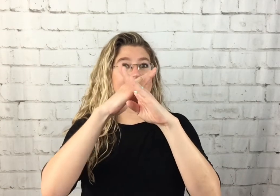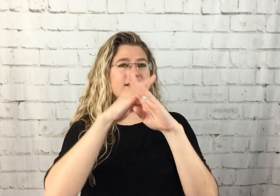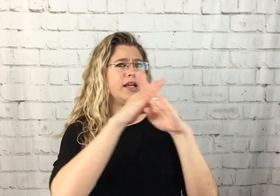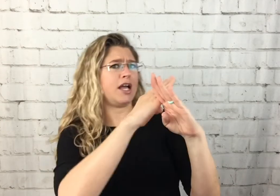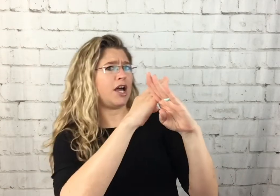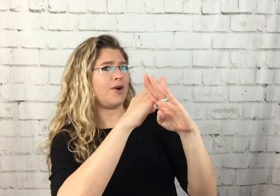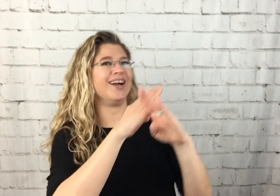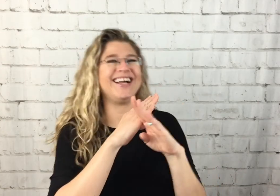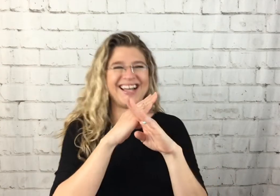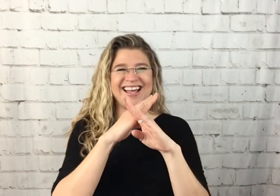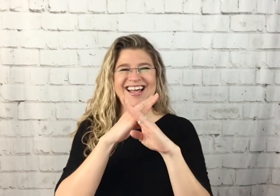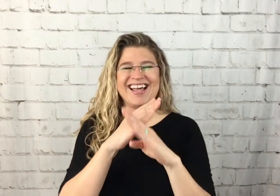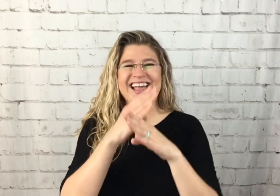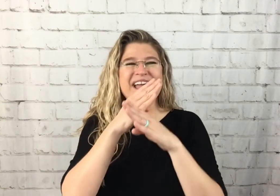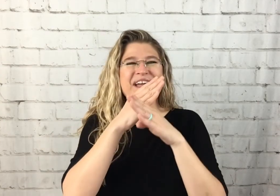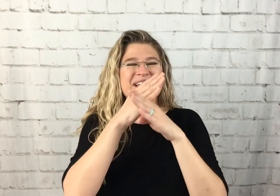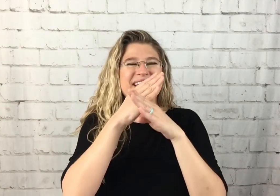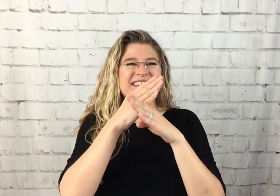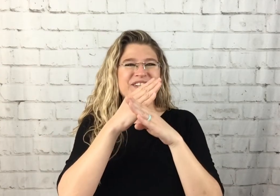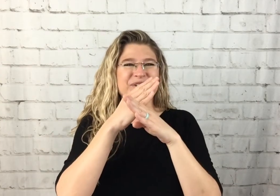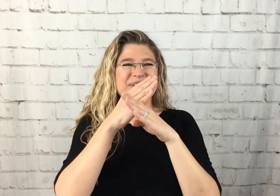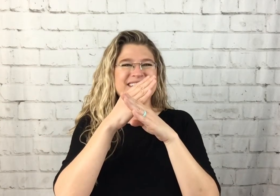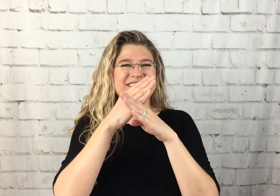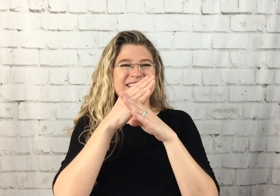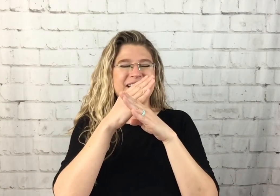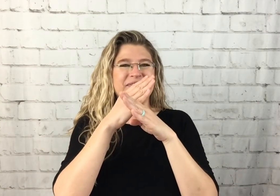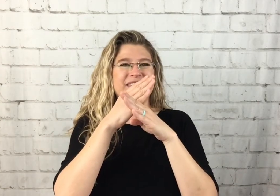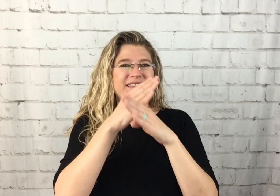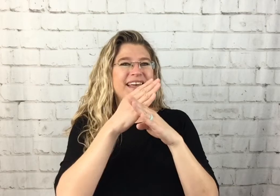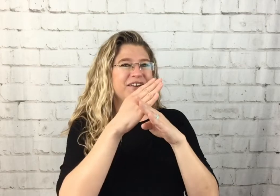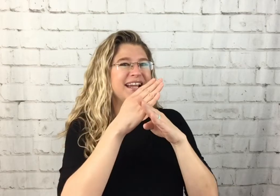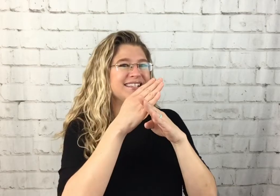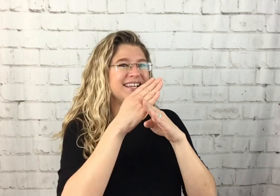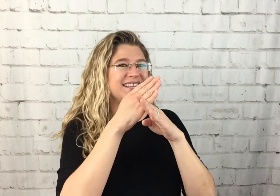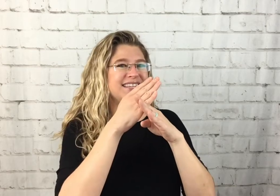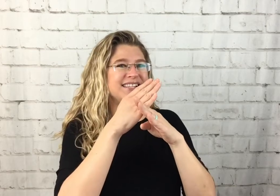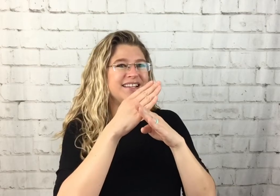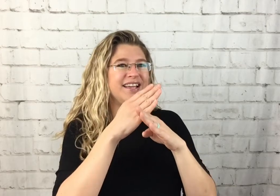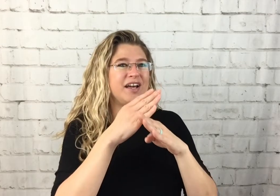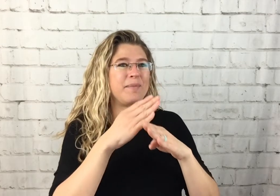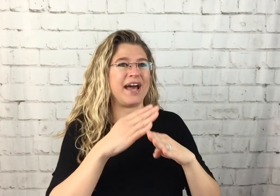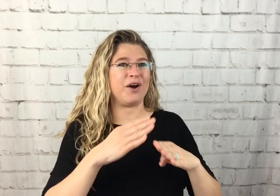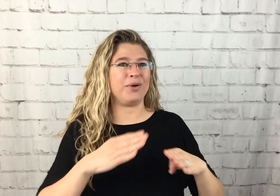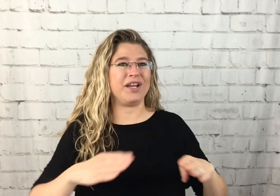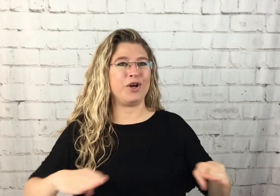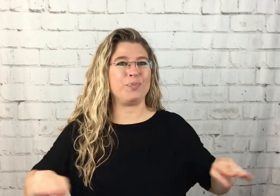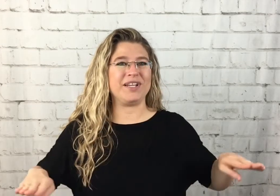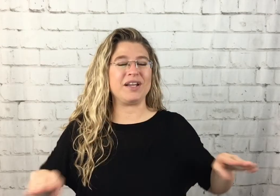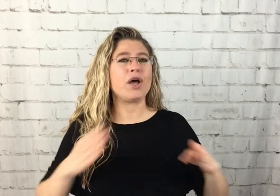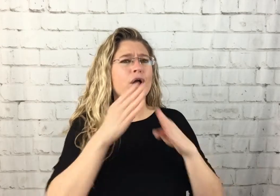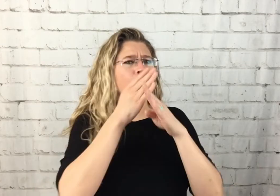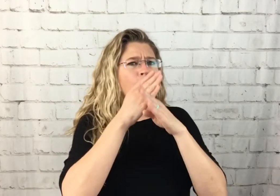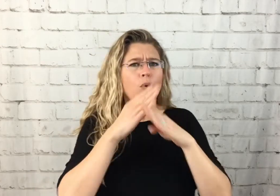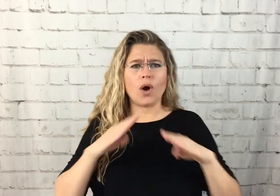like no. So you're going to have your hands like this and then come out and open.